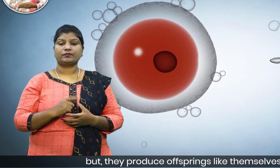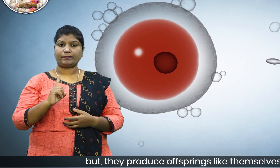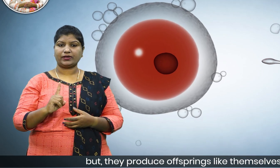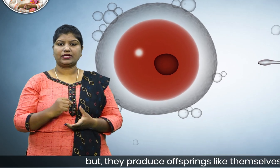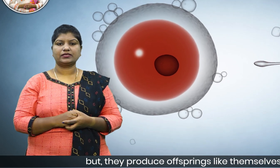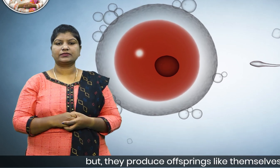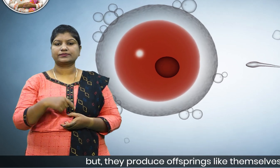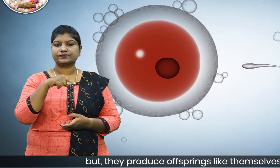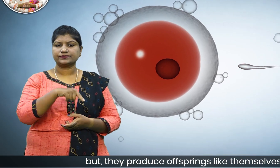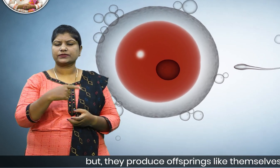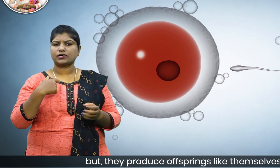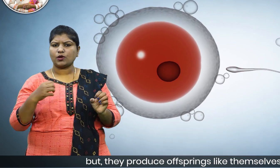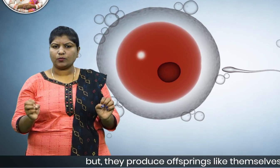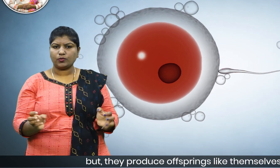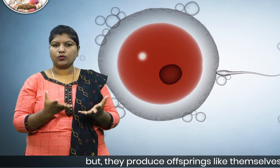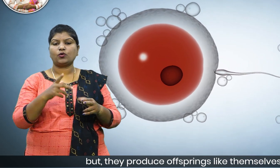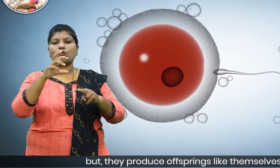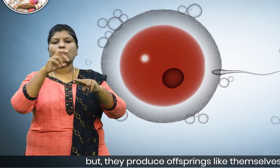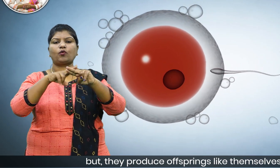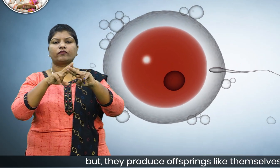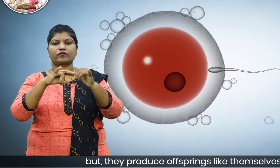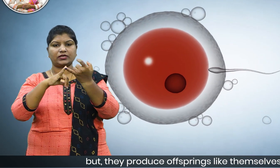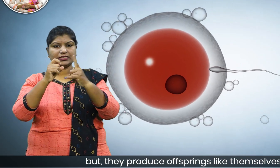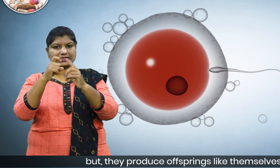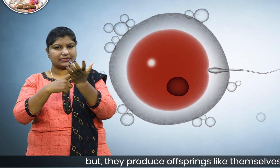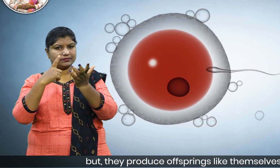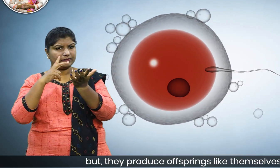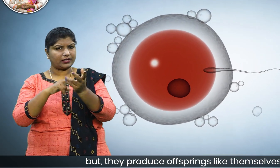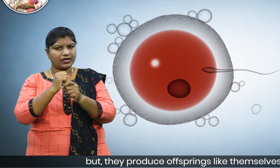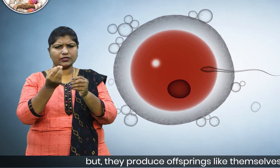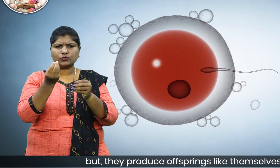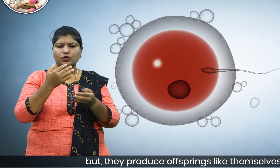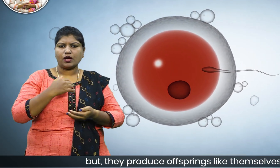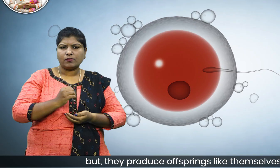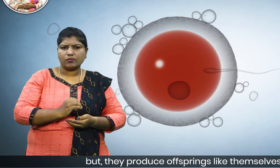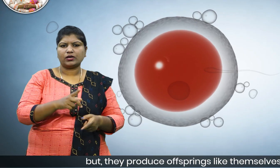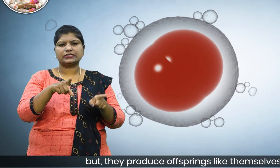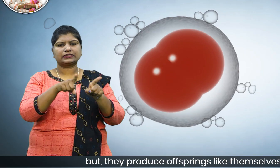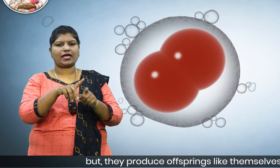but they produce offsprings like themselves.